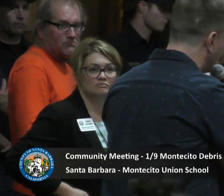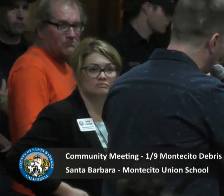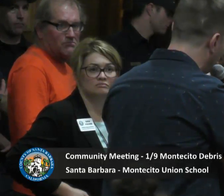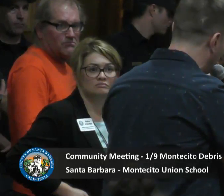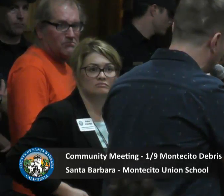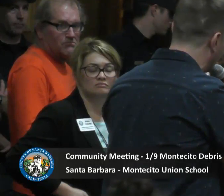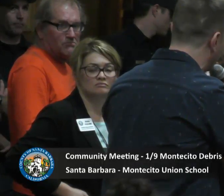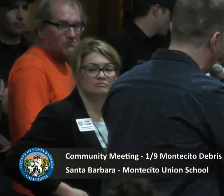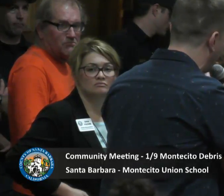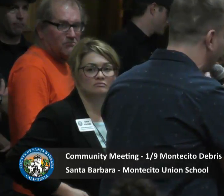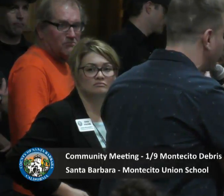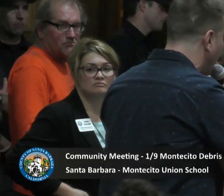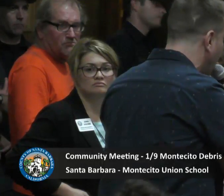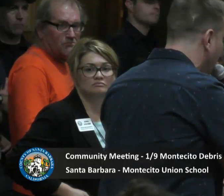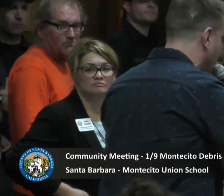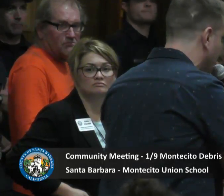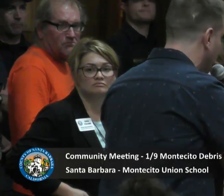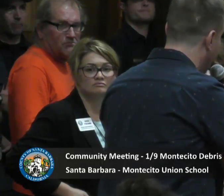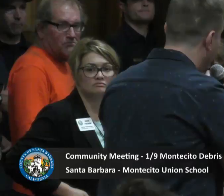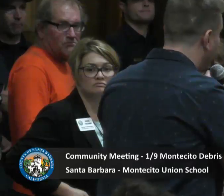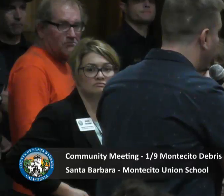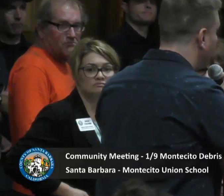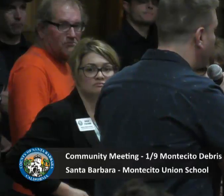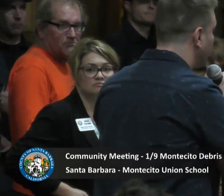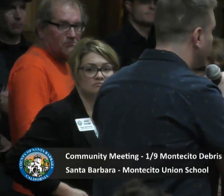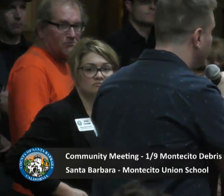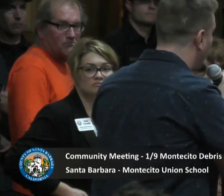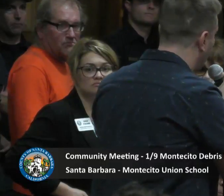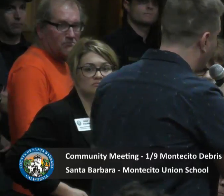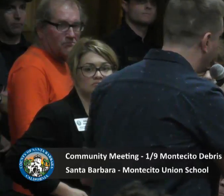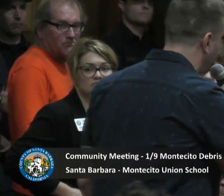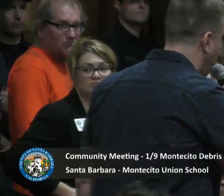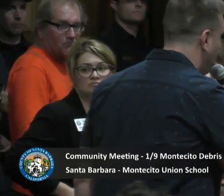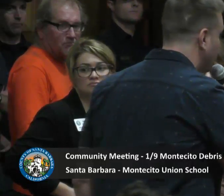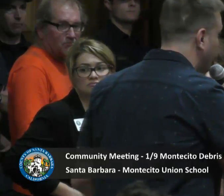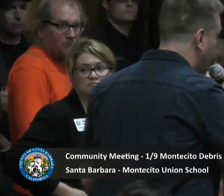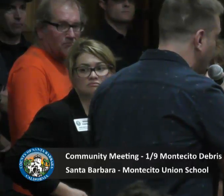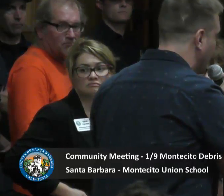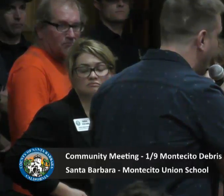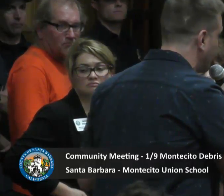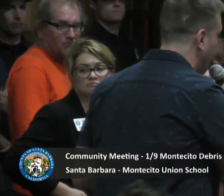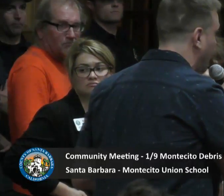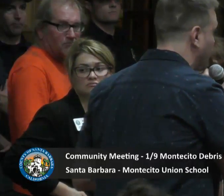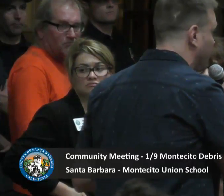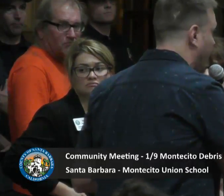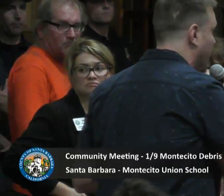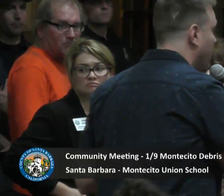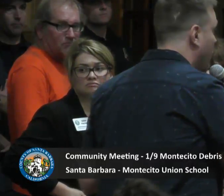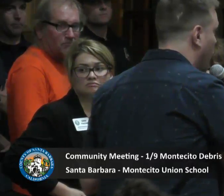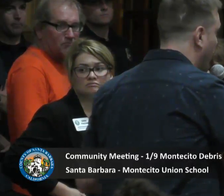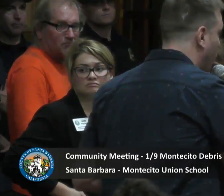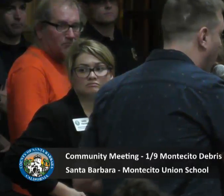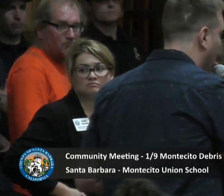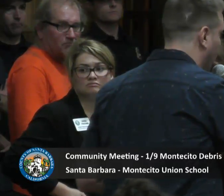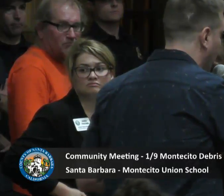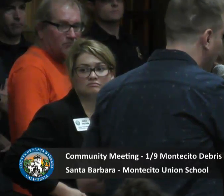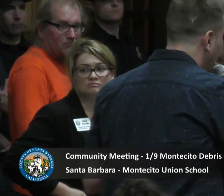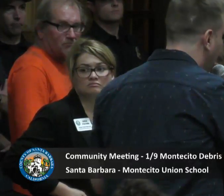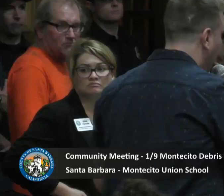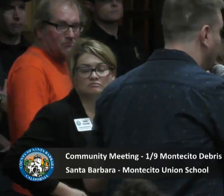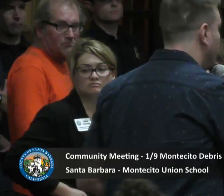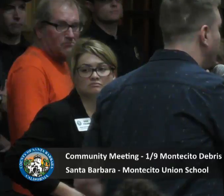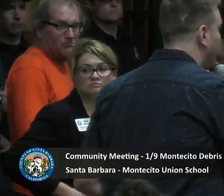use technologies and in a matter of 20 minutes input topographical maps and use an X value like